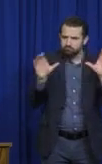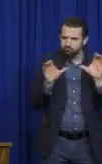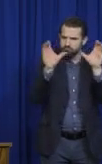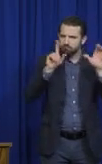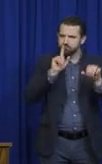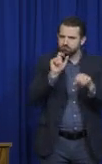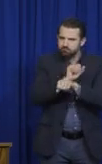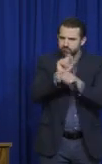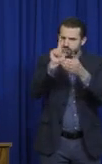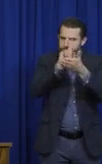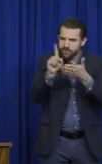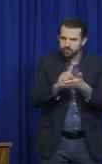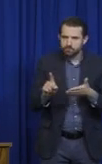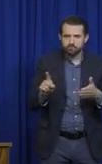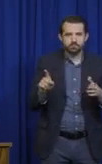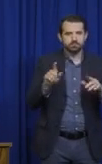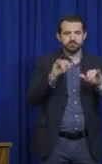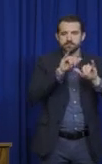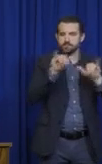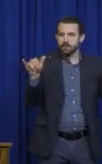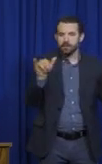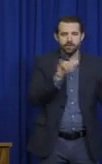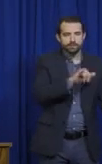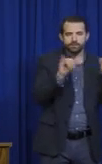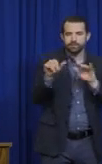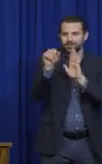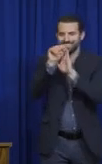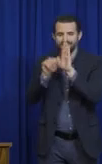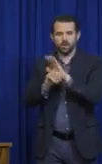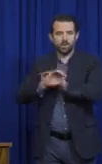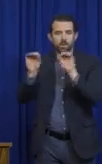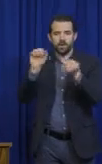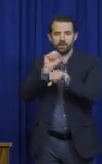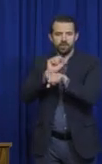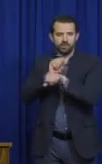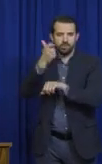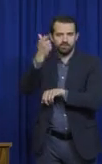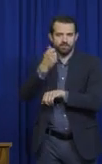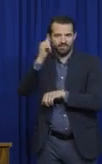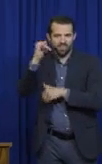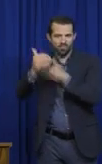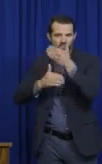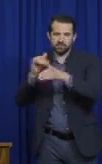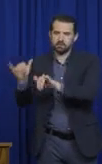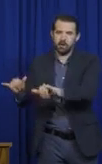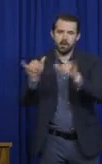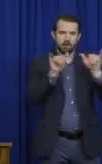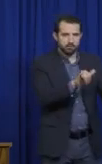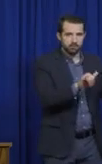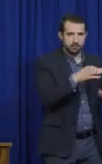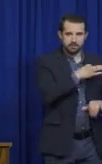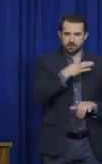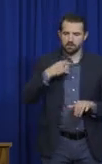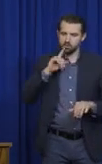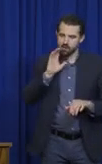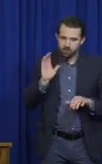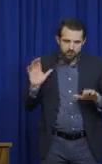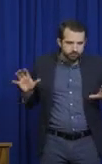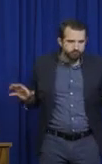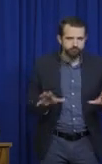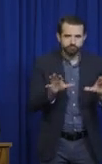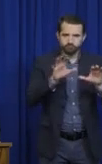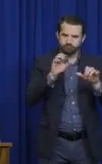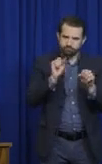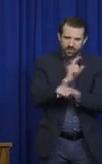state unemployment benefits. Our staff has worked very hard to make this process as simple as